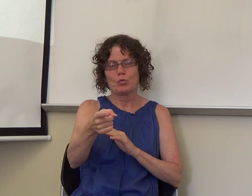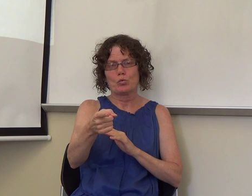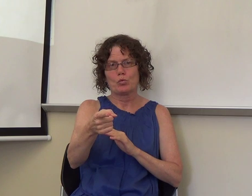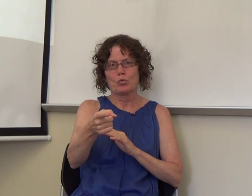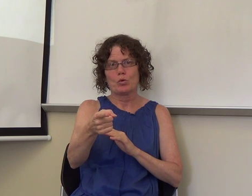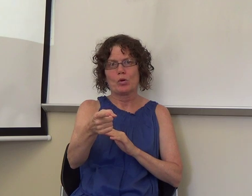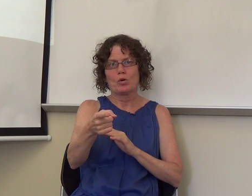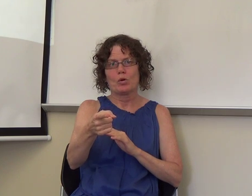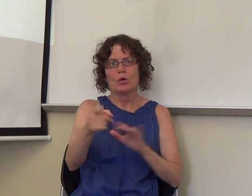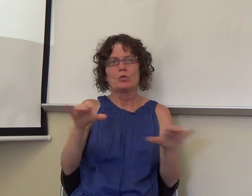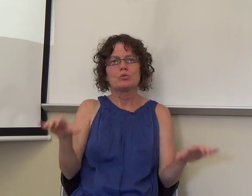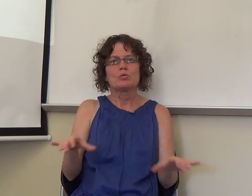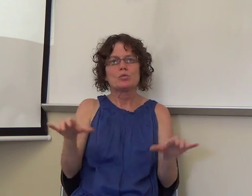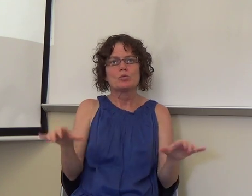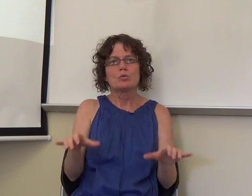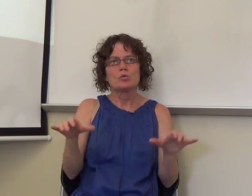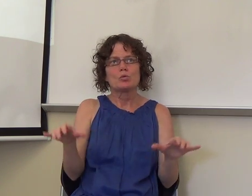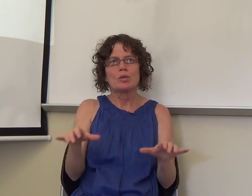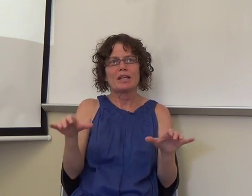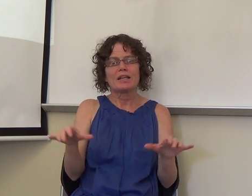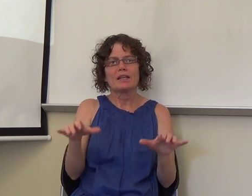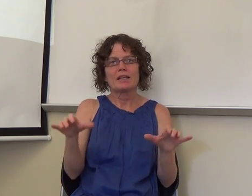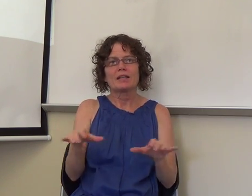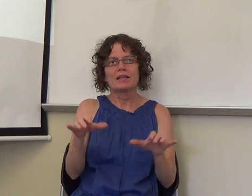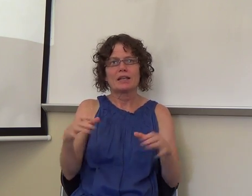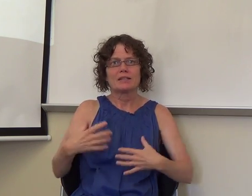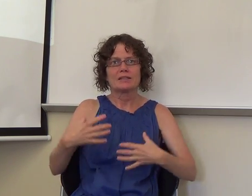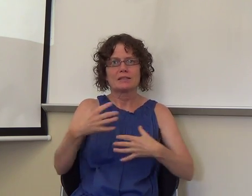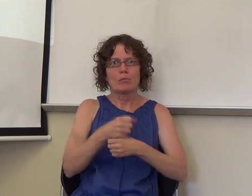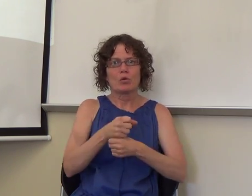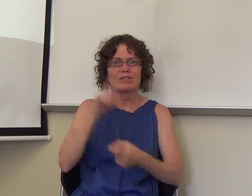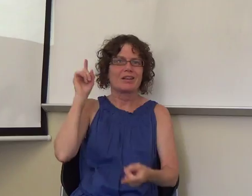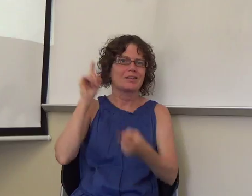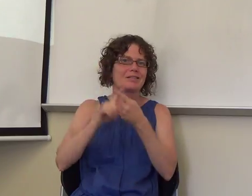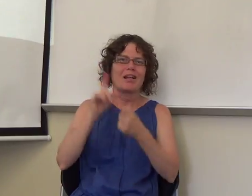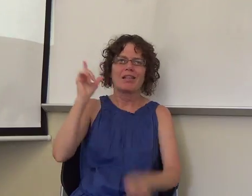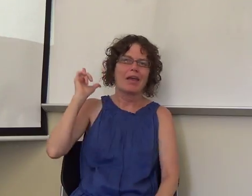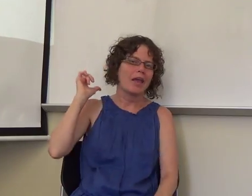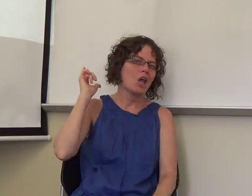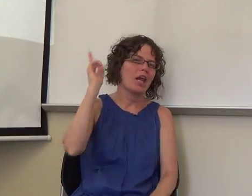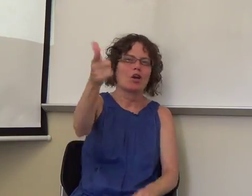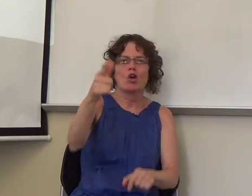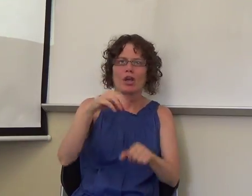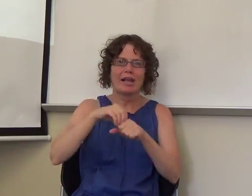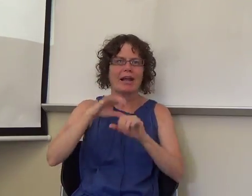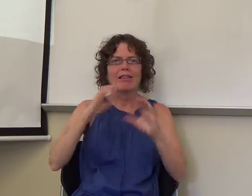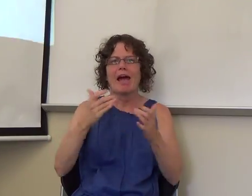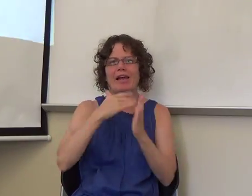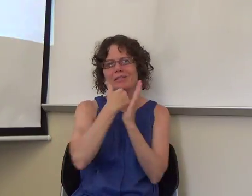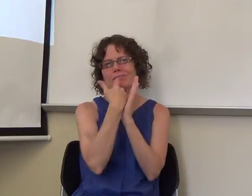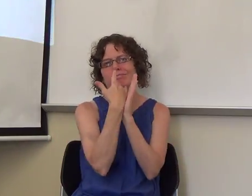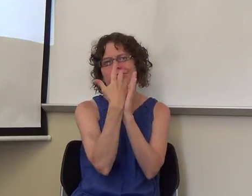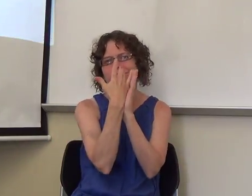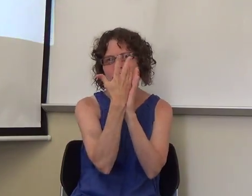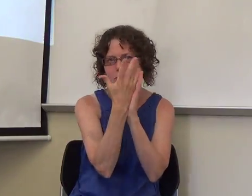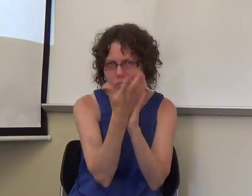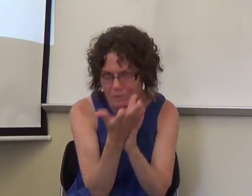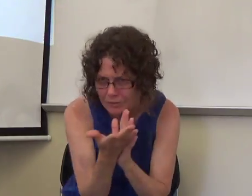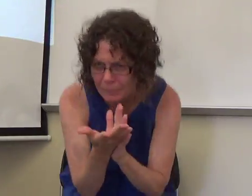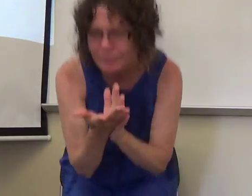out doing the summaries until farther into the class. But because I start you